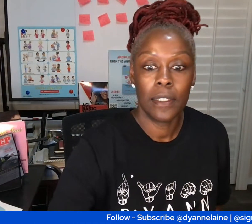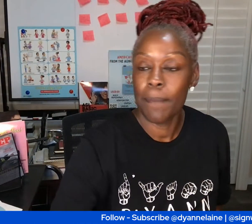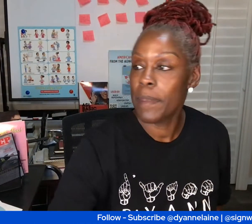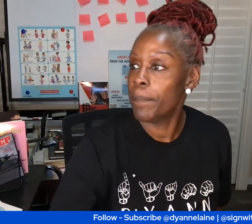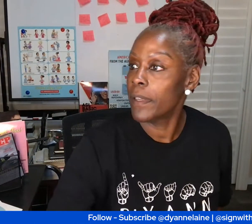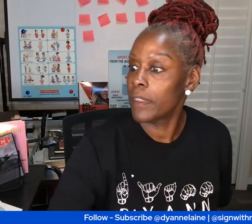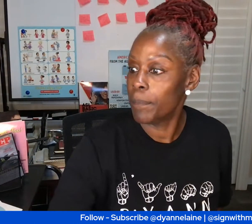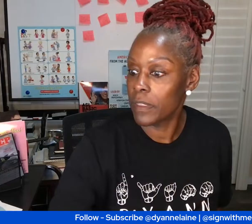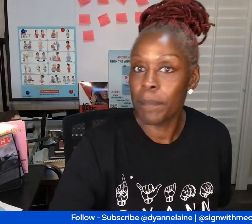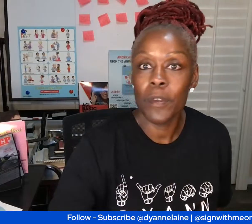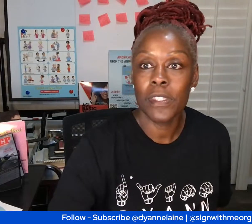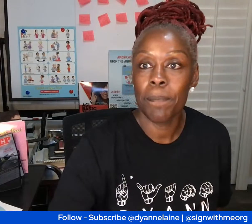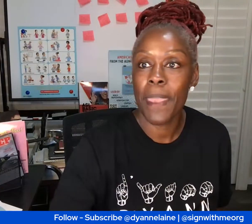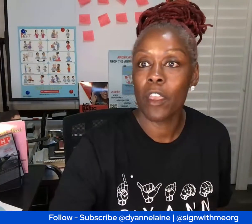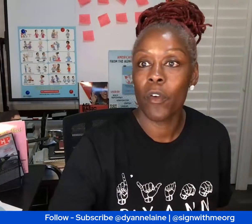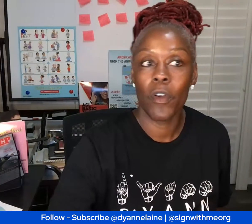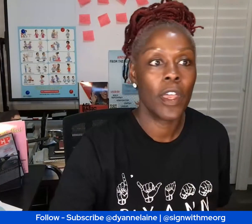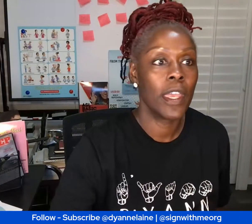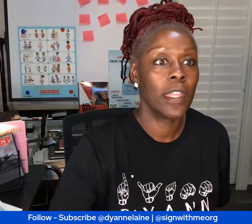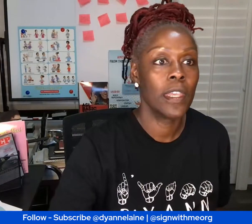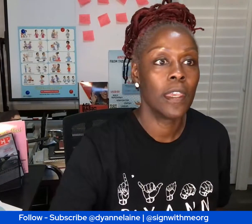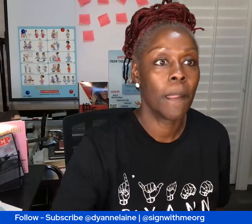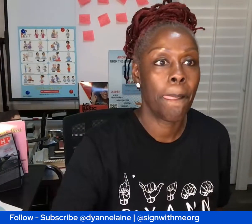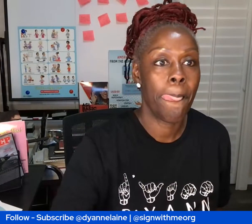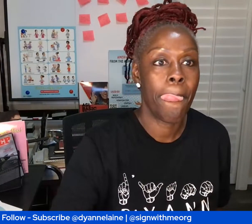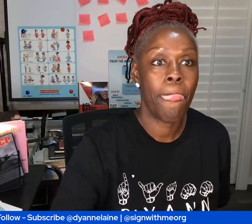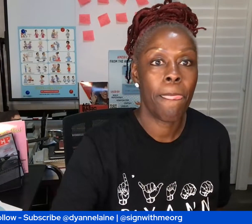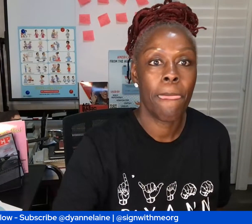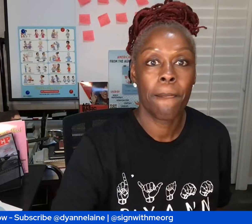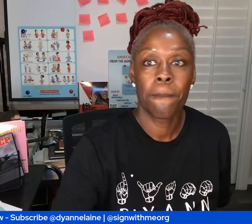Let me put the music back on,